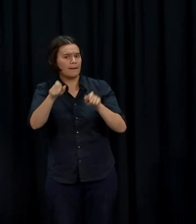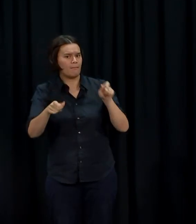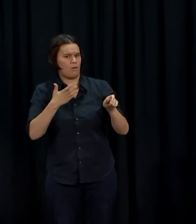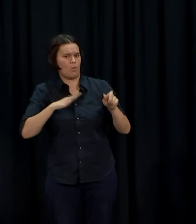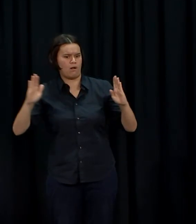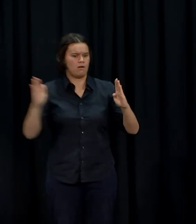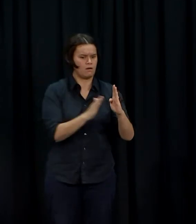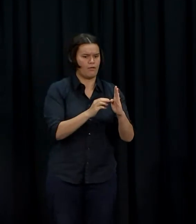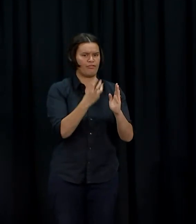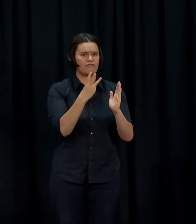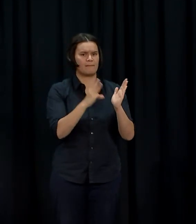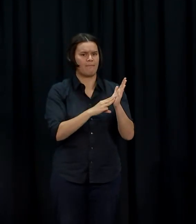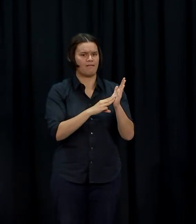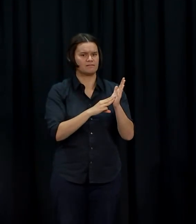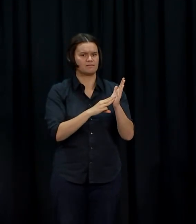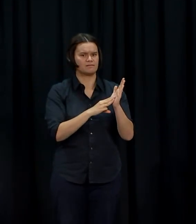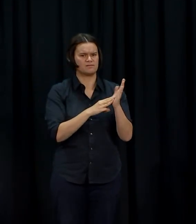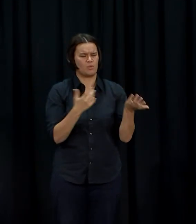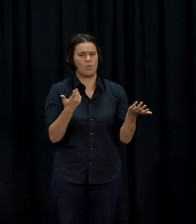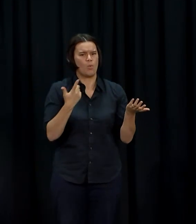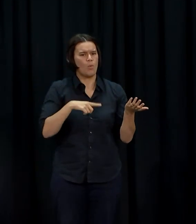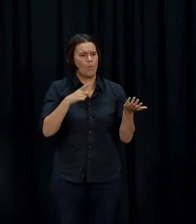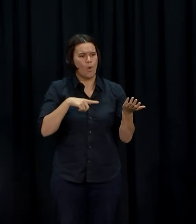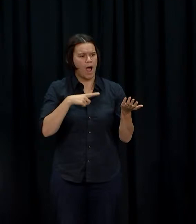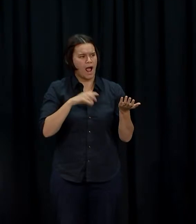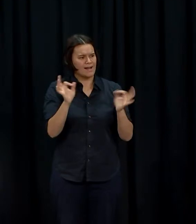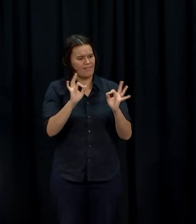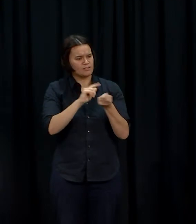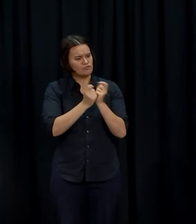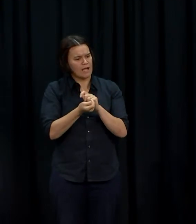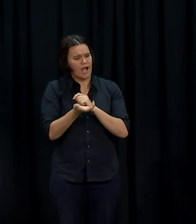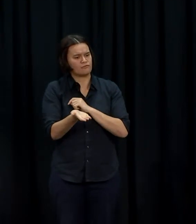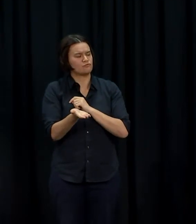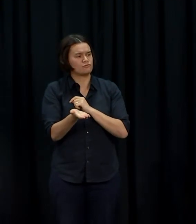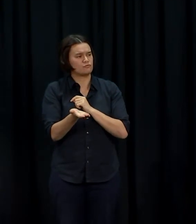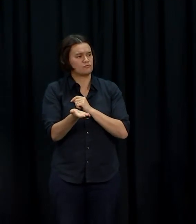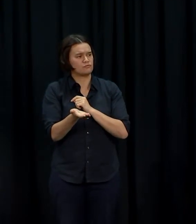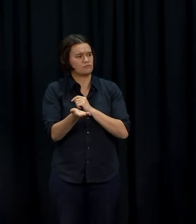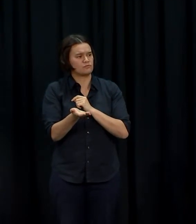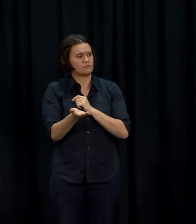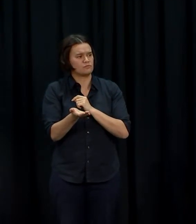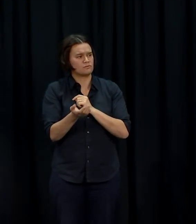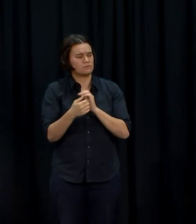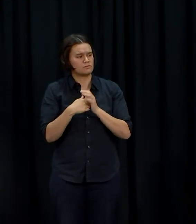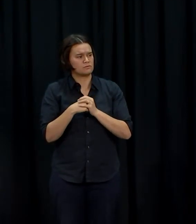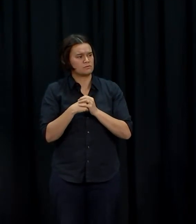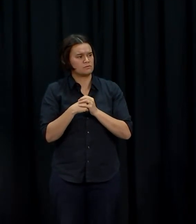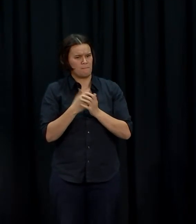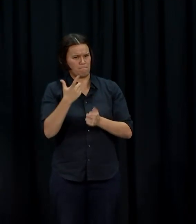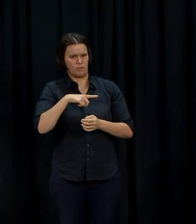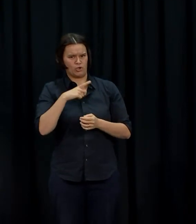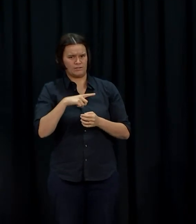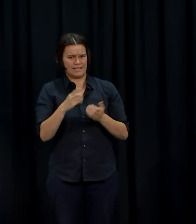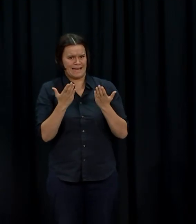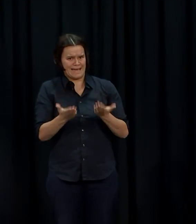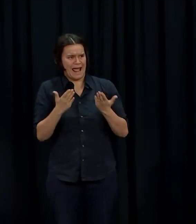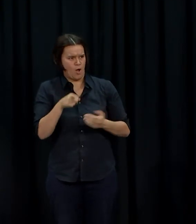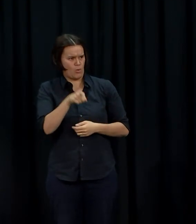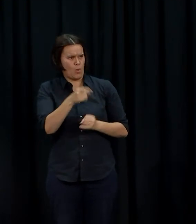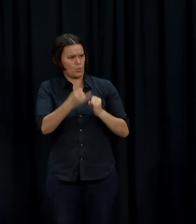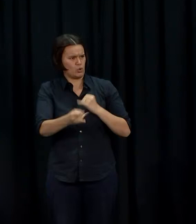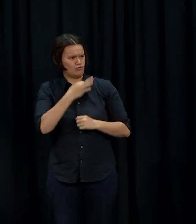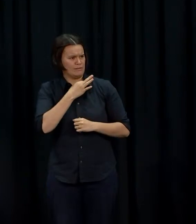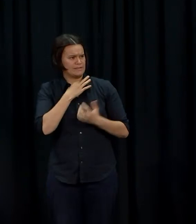weeks. Why will you not allow them to have that 4 week stand-out period? Because you're actually